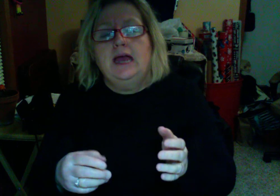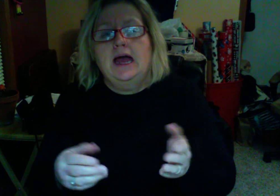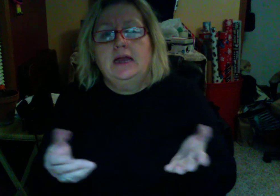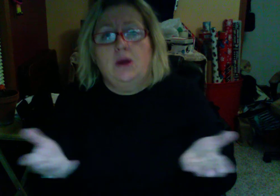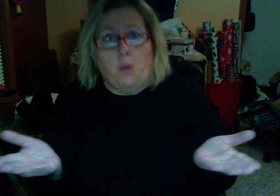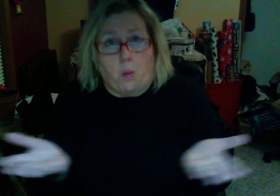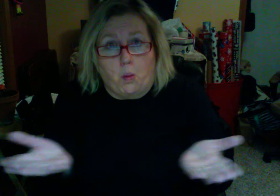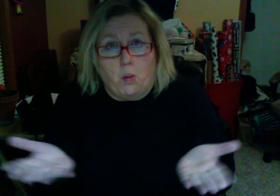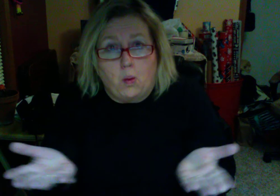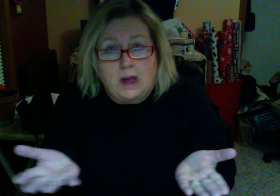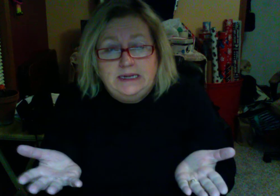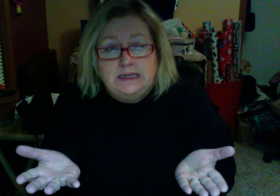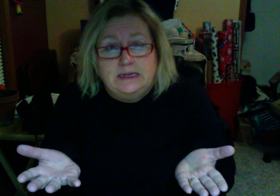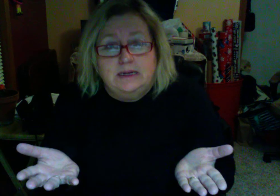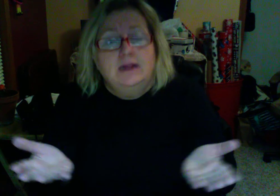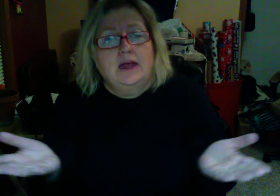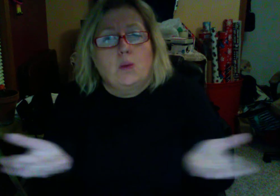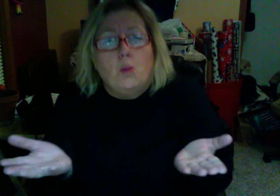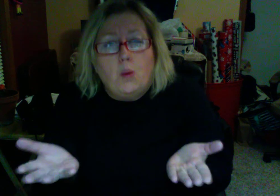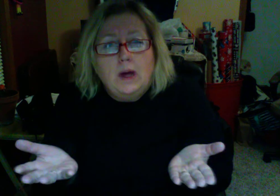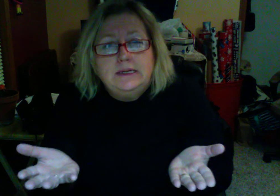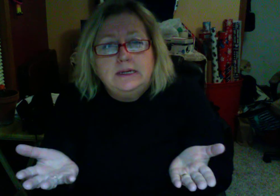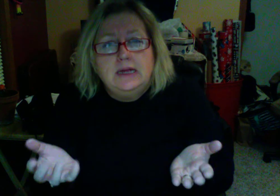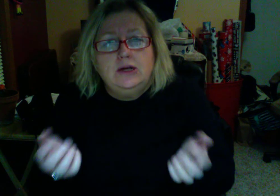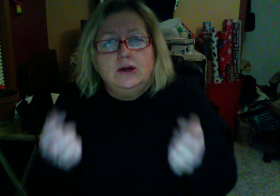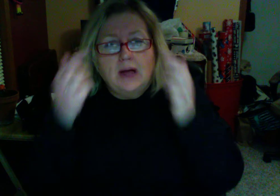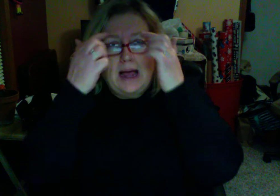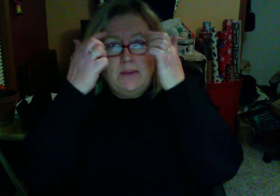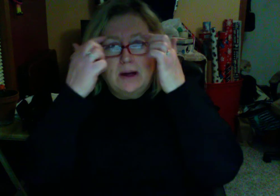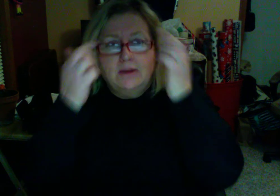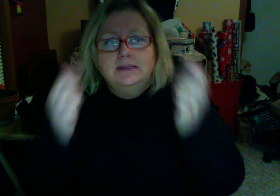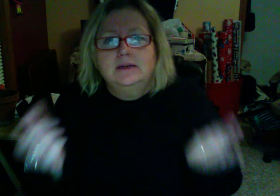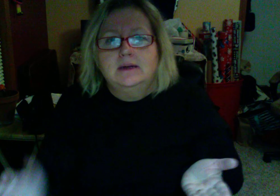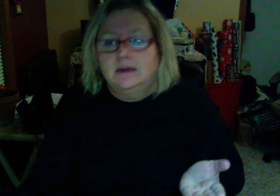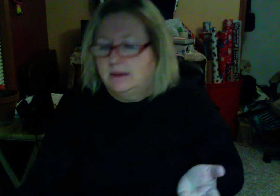had what, like what in your eyebrows.